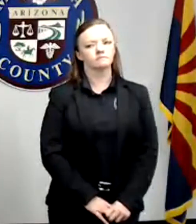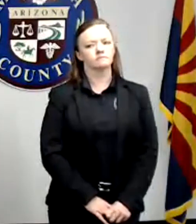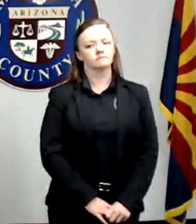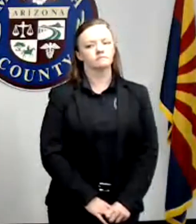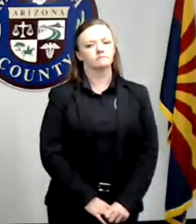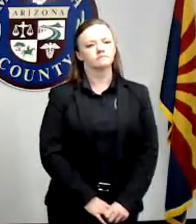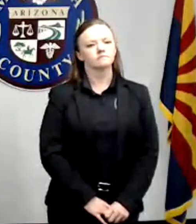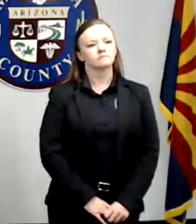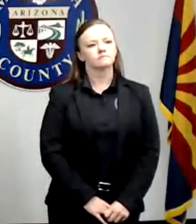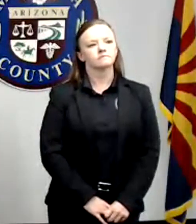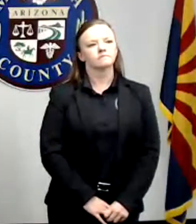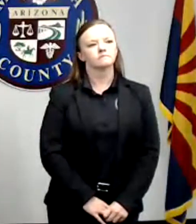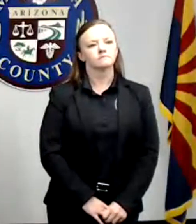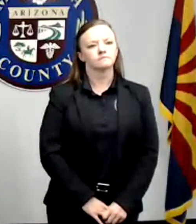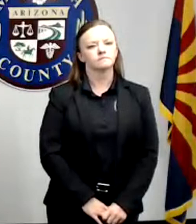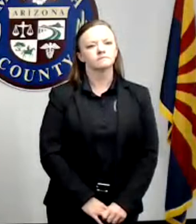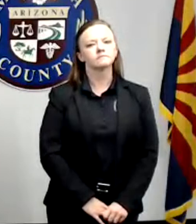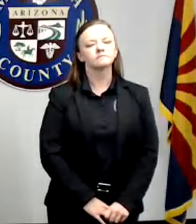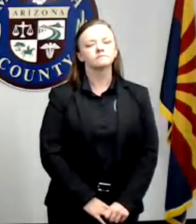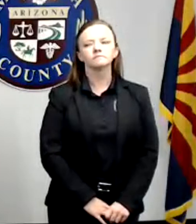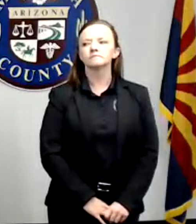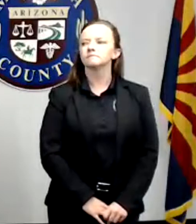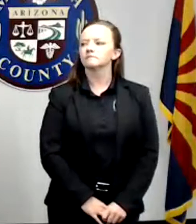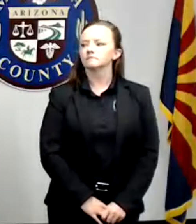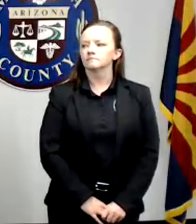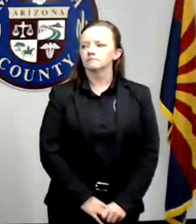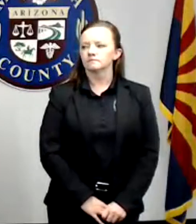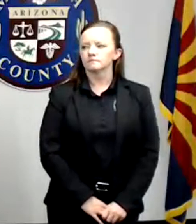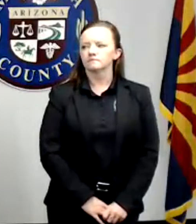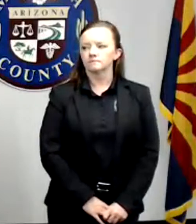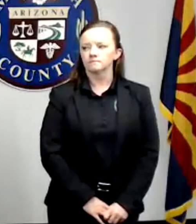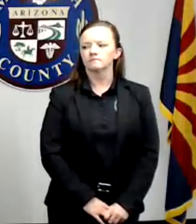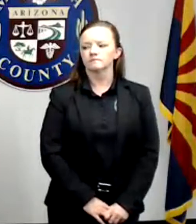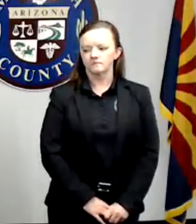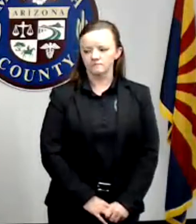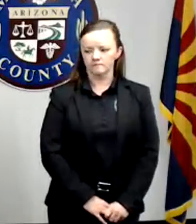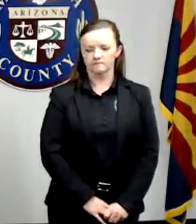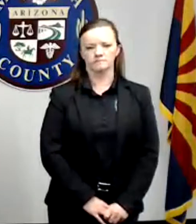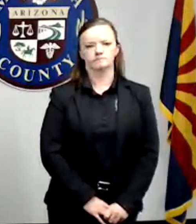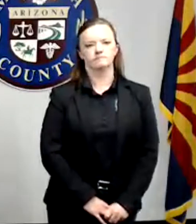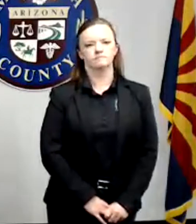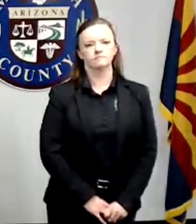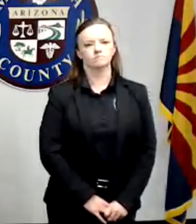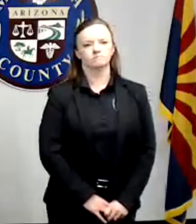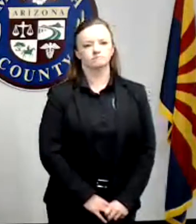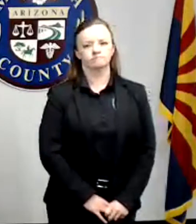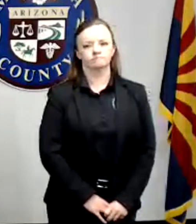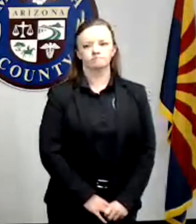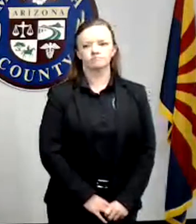y decirles la situación de lo que está pasando, y ellos son los que comuniquen. Nosotros no daremos a conocer esa información.